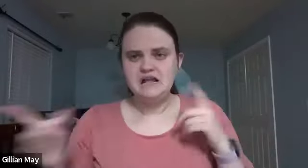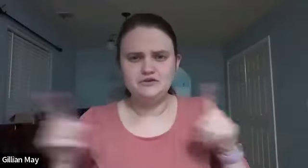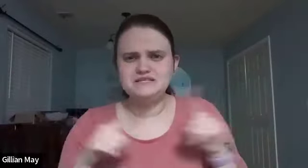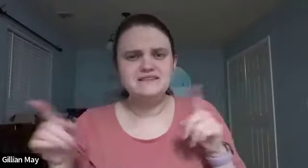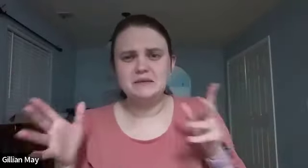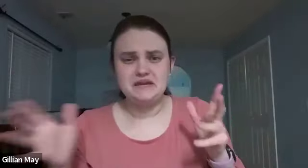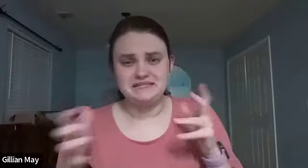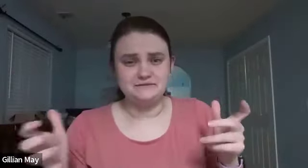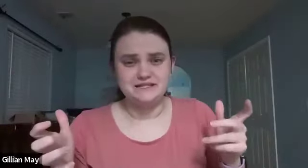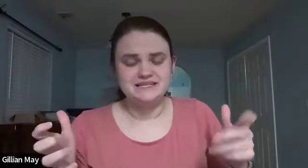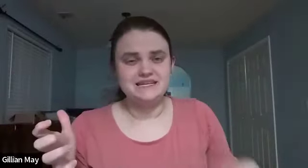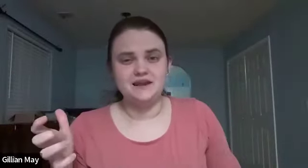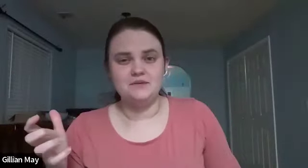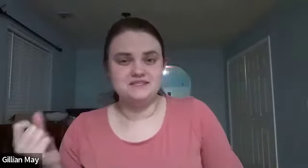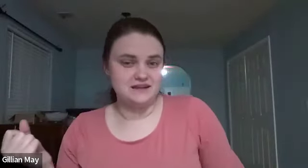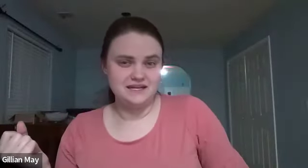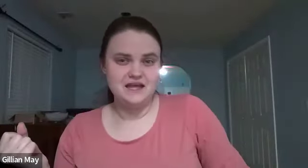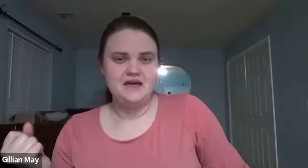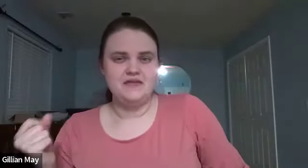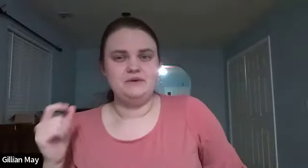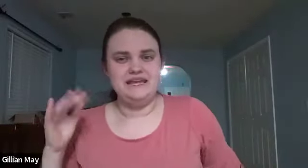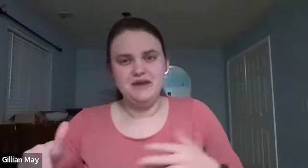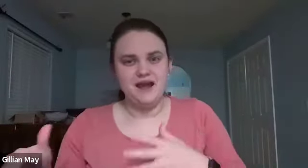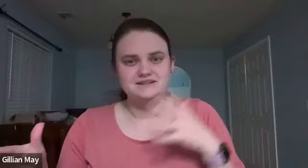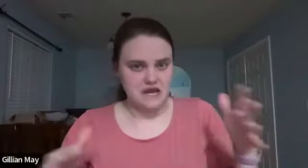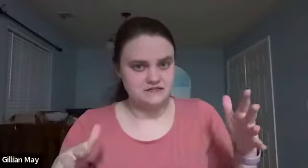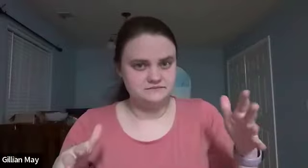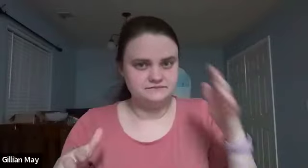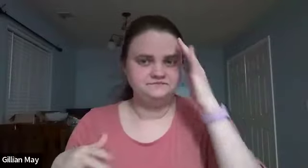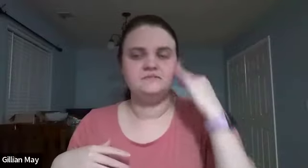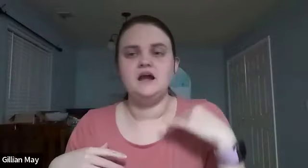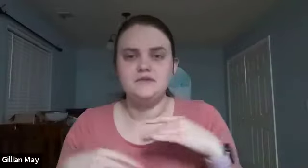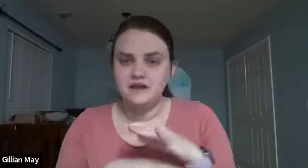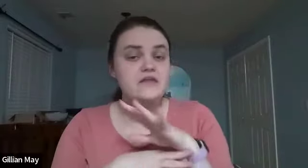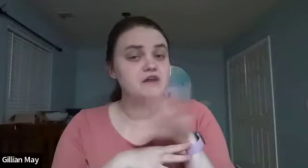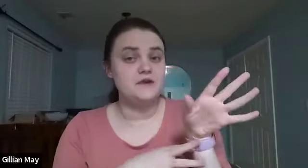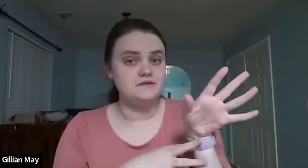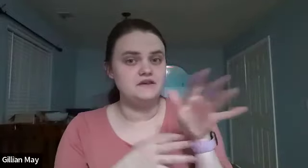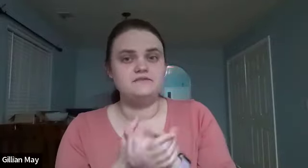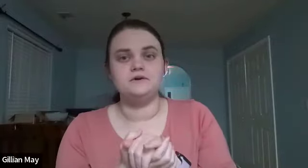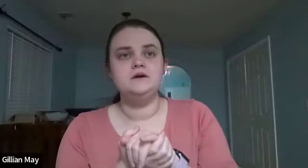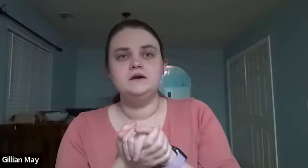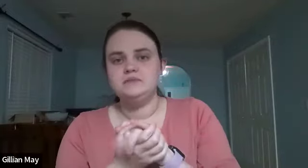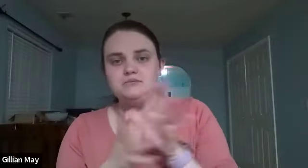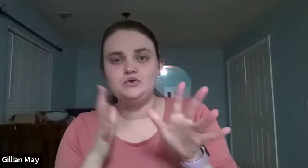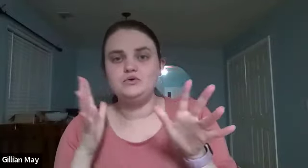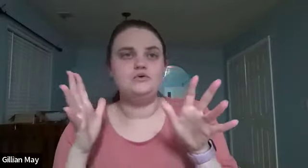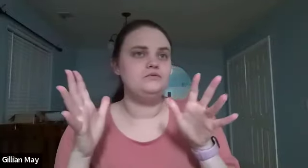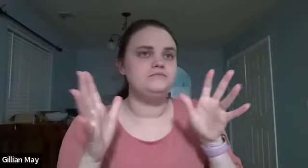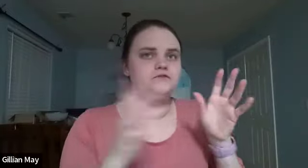there isn't like a big difference in the signing that would impact that. And that goes for everything, for people,